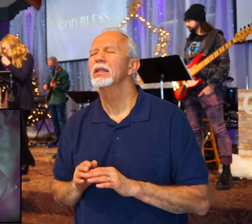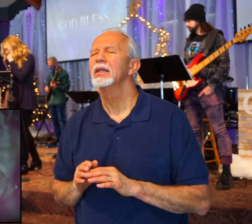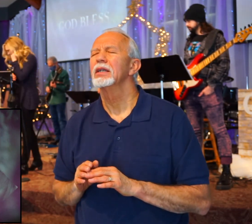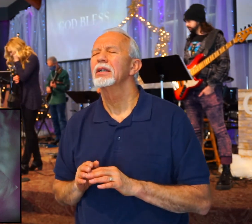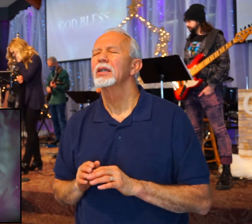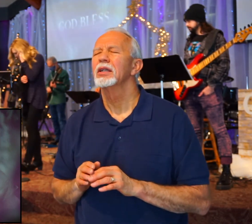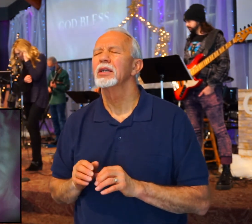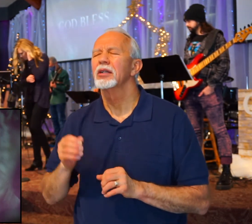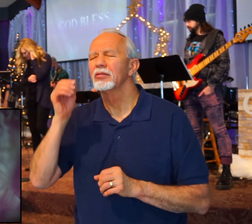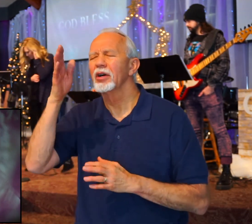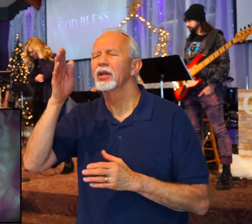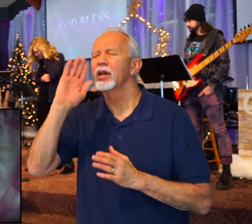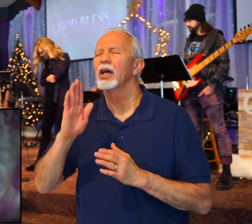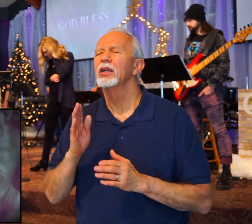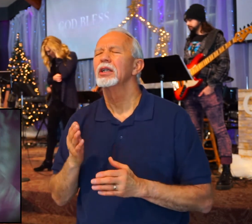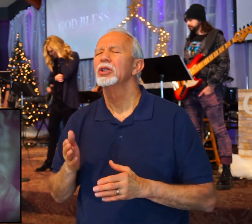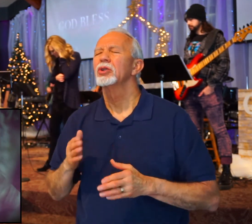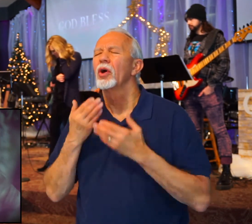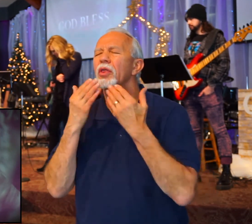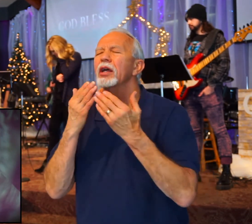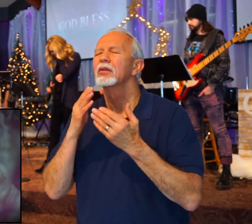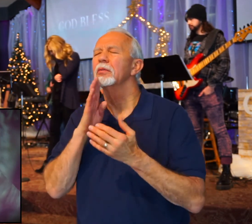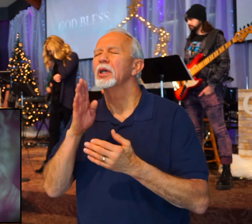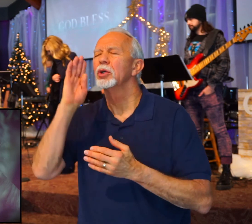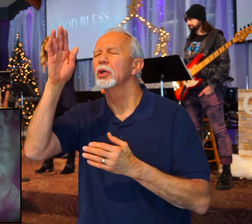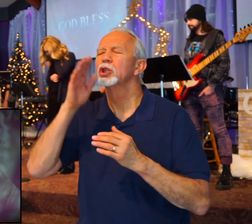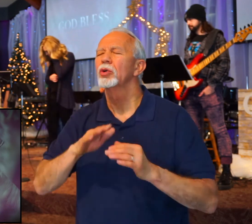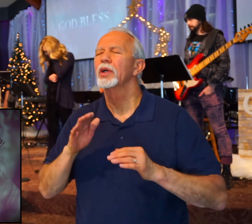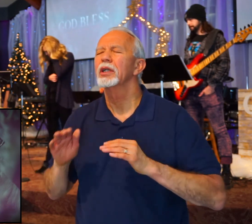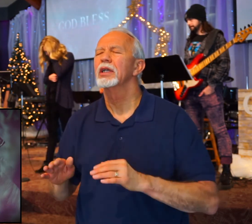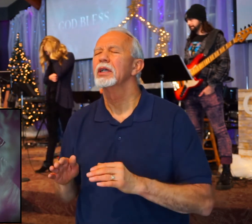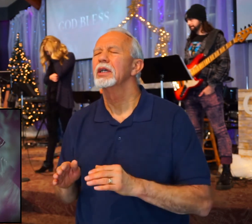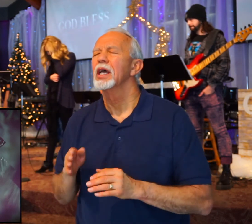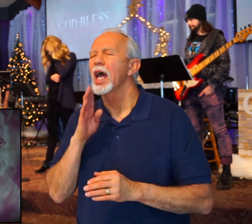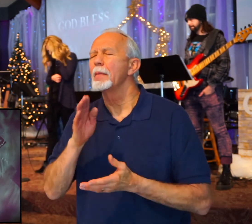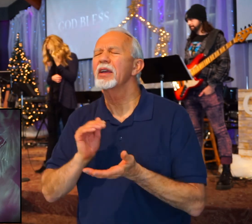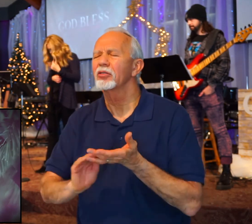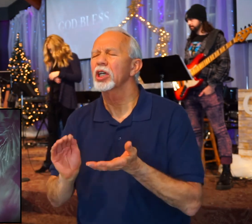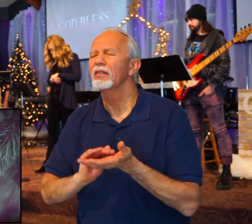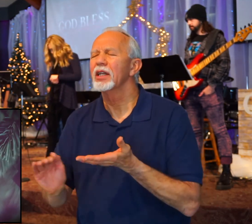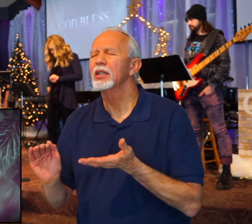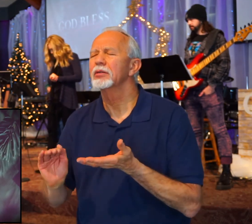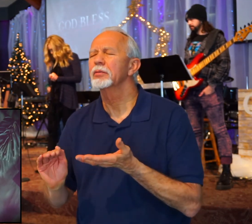God, we're so grateful to be your children and to be forgiven.